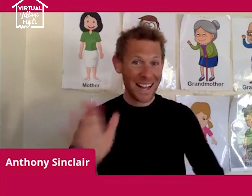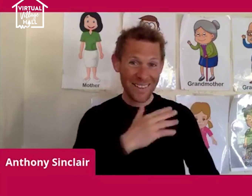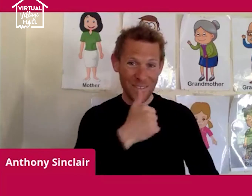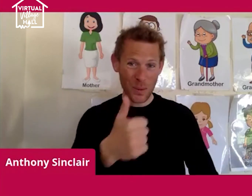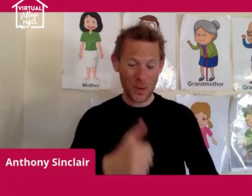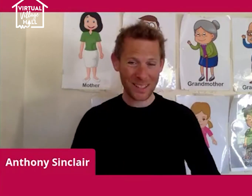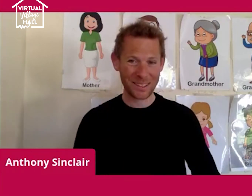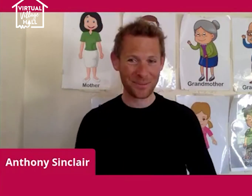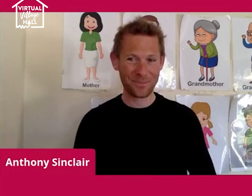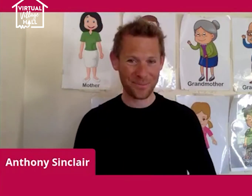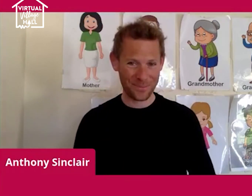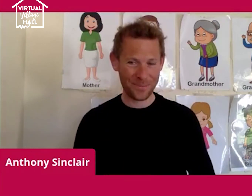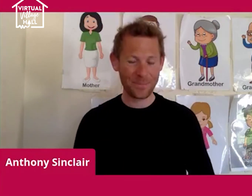Great. Well done, everyone.